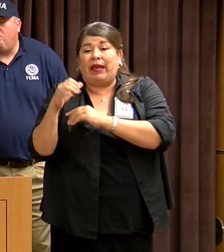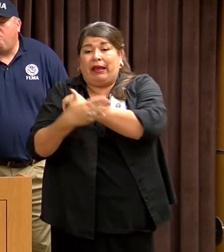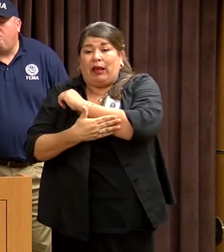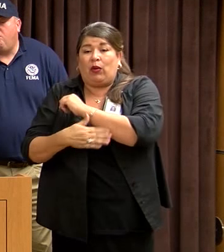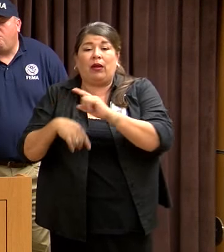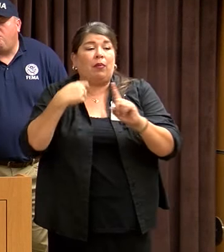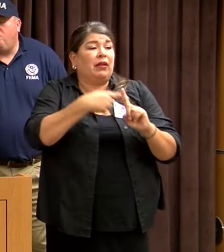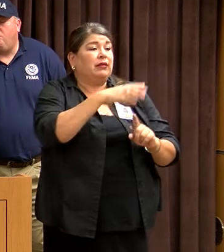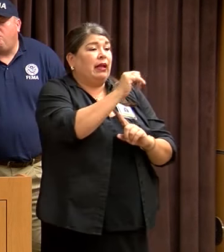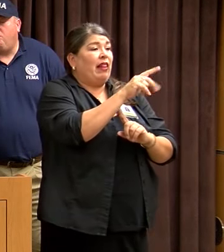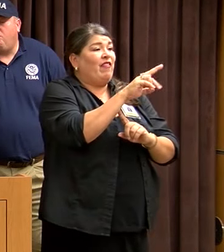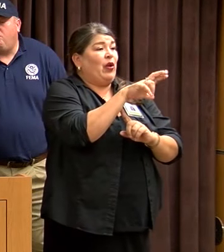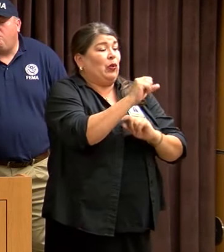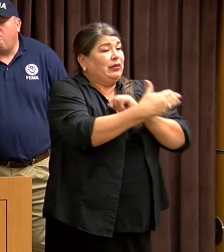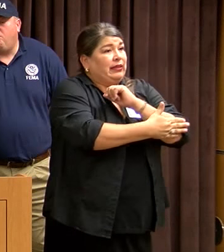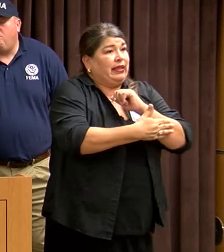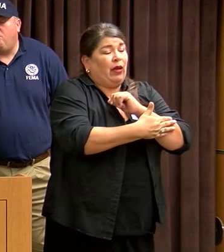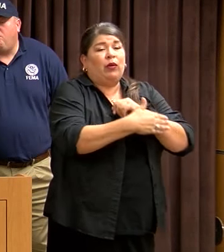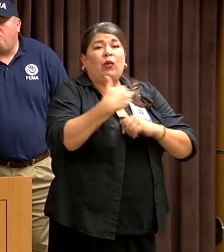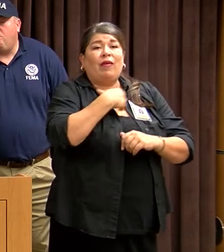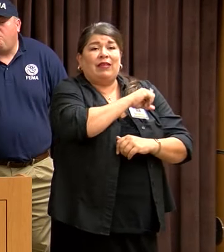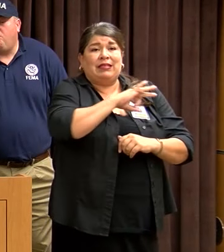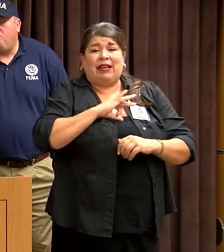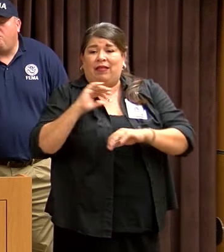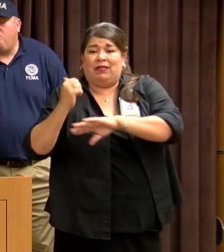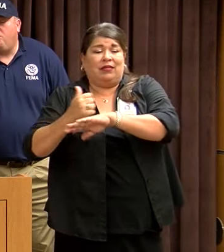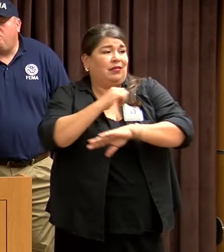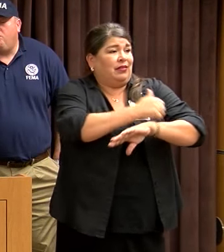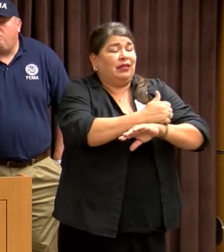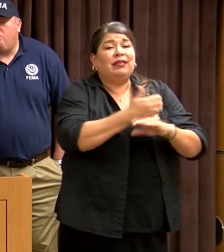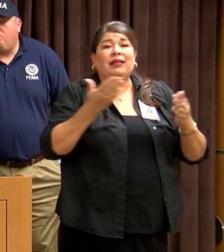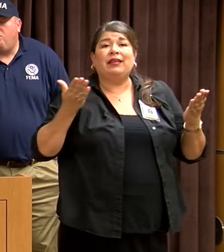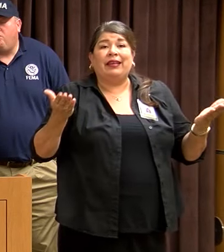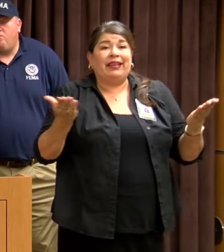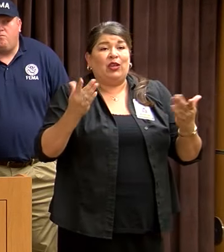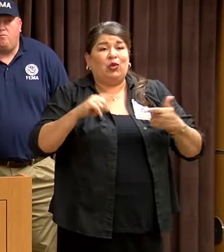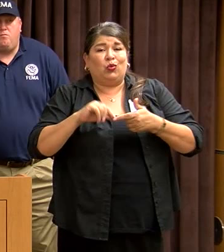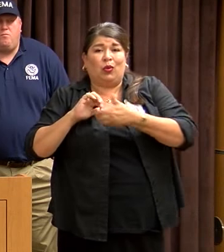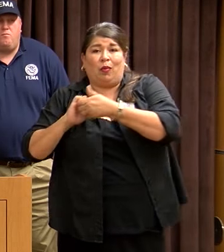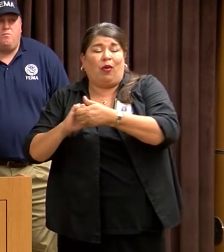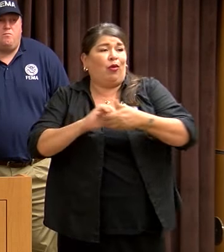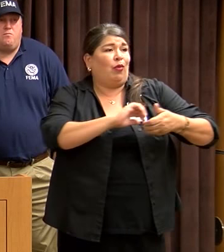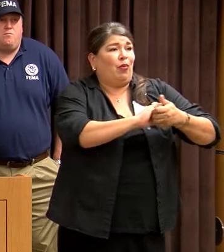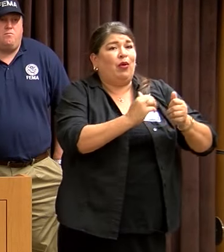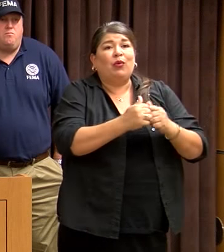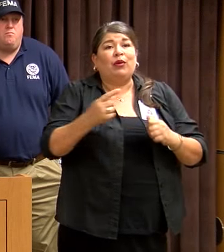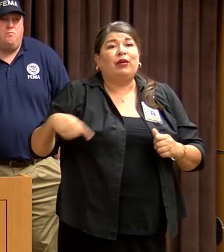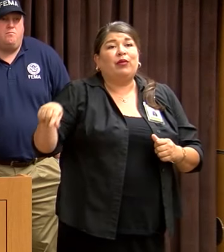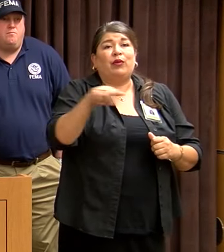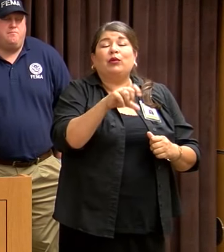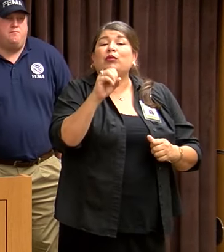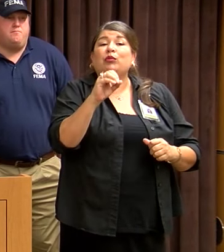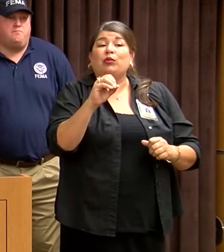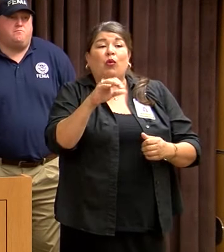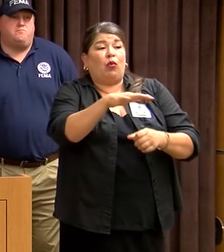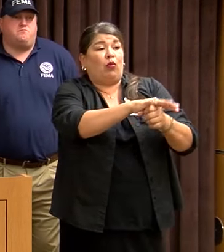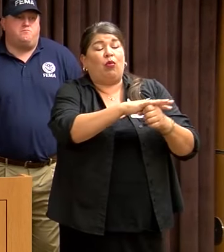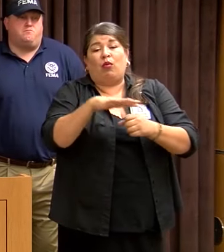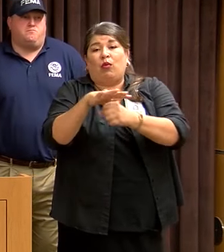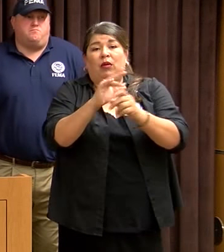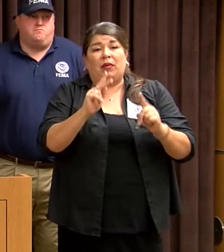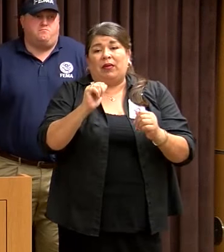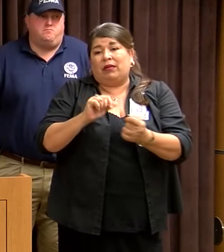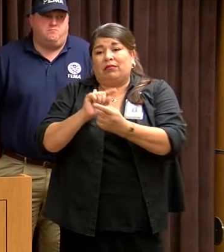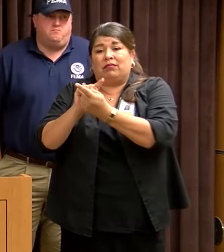to have our staff out here to be with you, to partner with you, so that the local officials and the individuals can actually go,